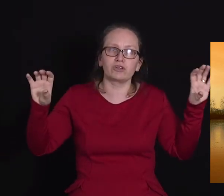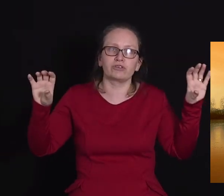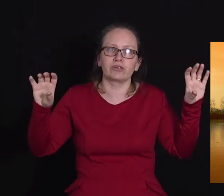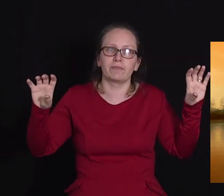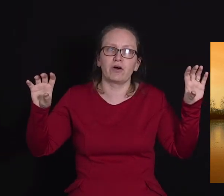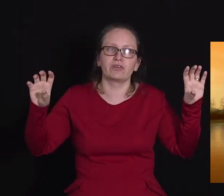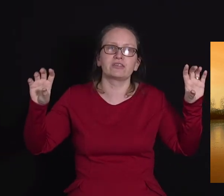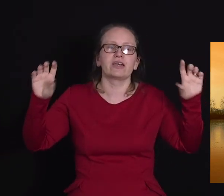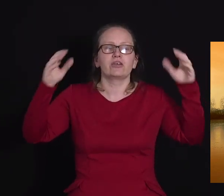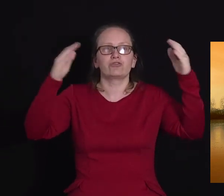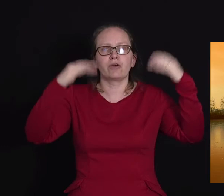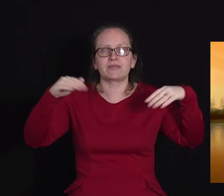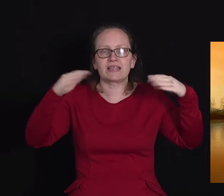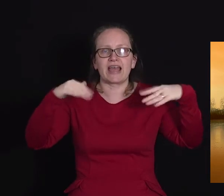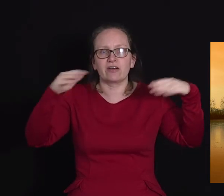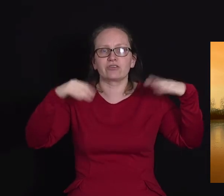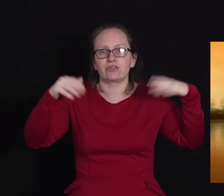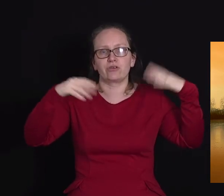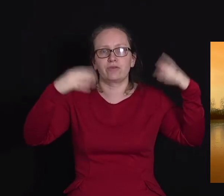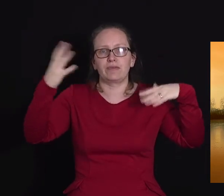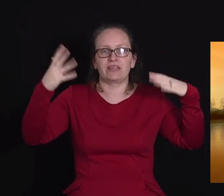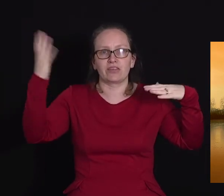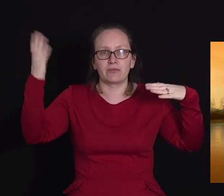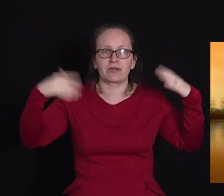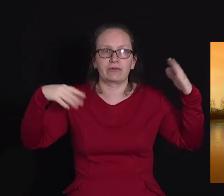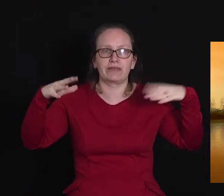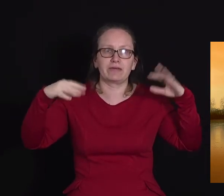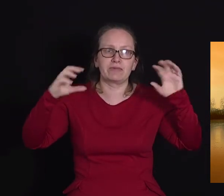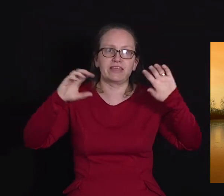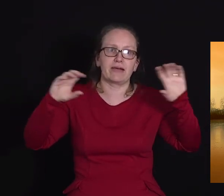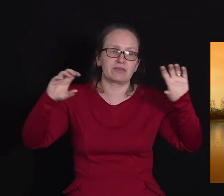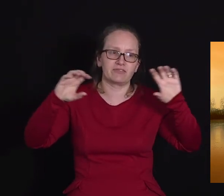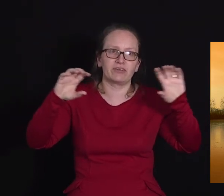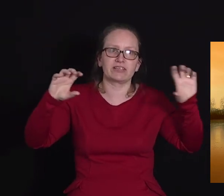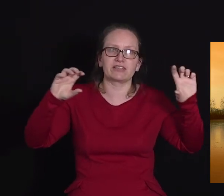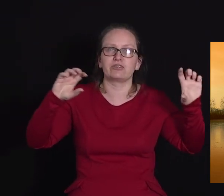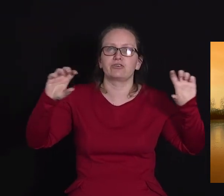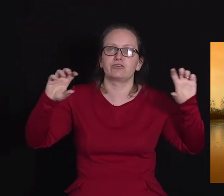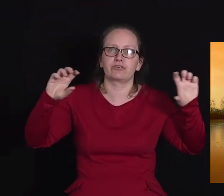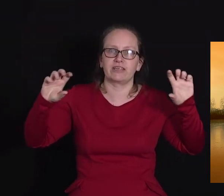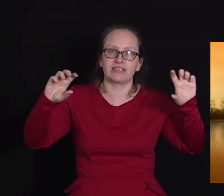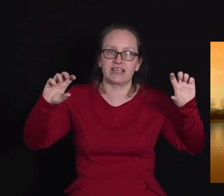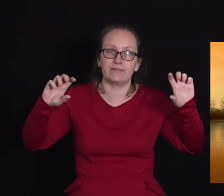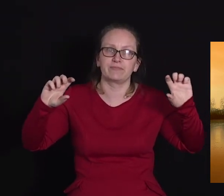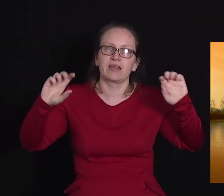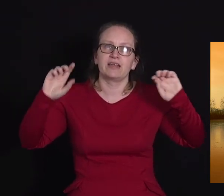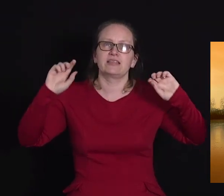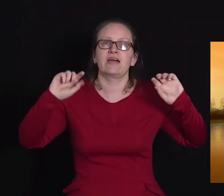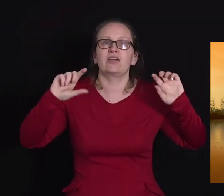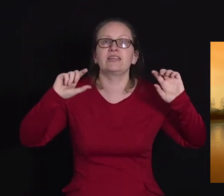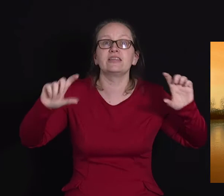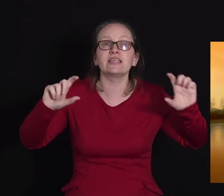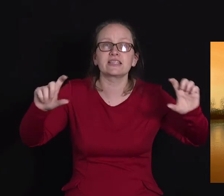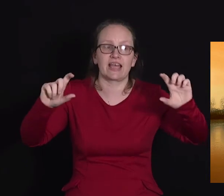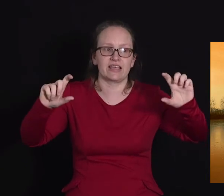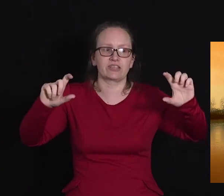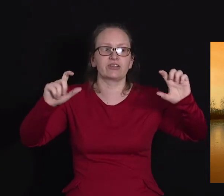on the pond drops down to be in thermal equilibrium with the atmosphere at, say, 2 degrees C. Now, in this case, because